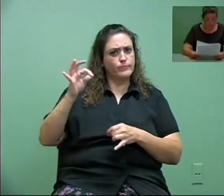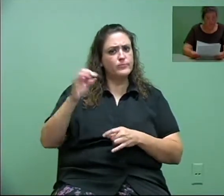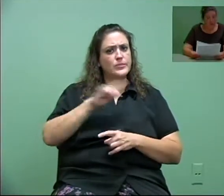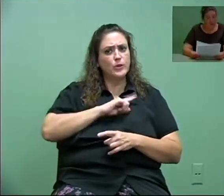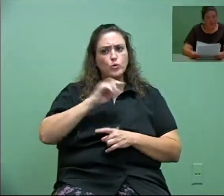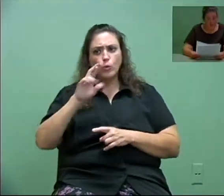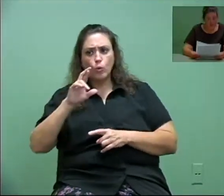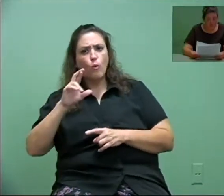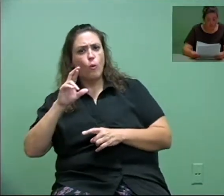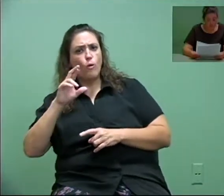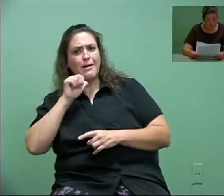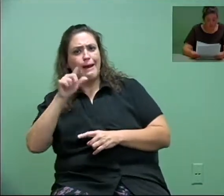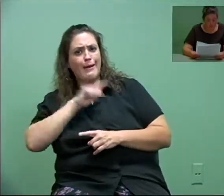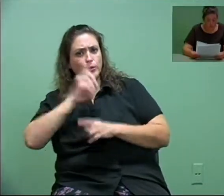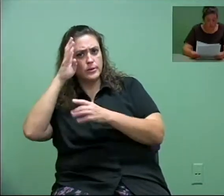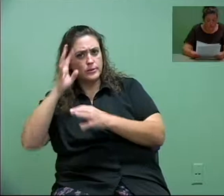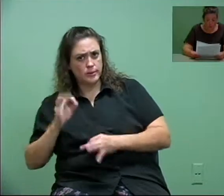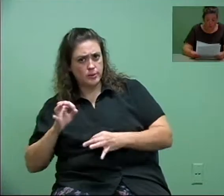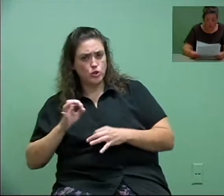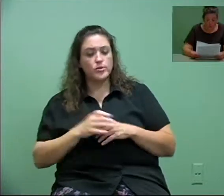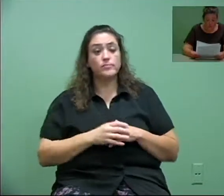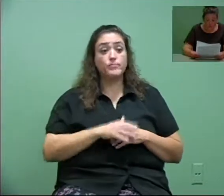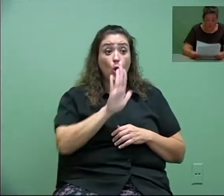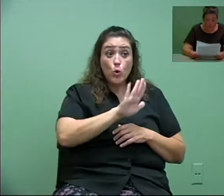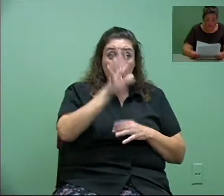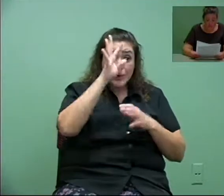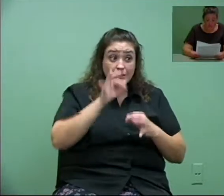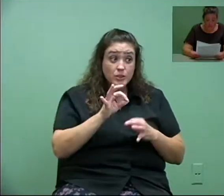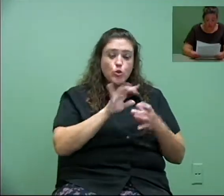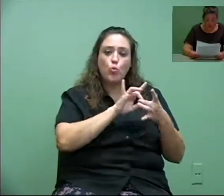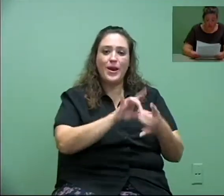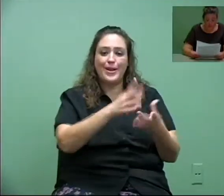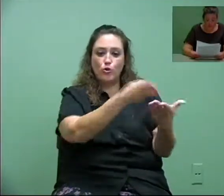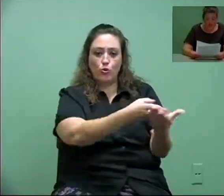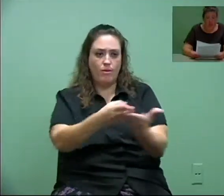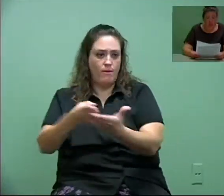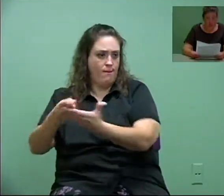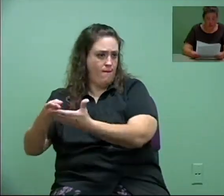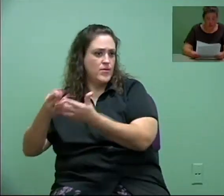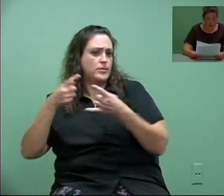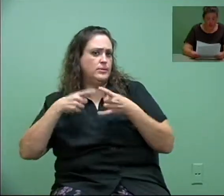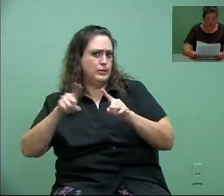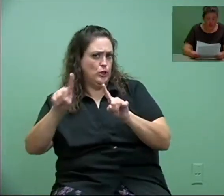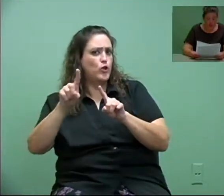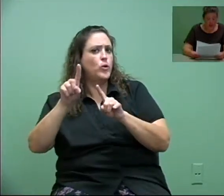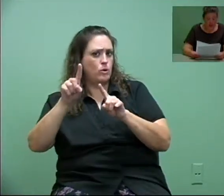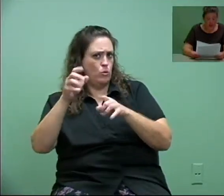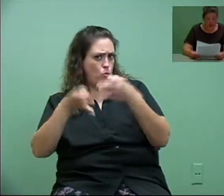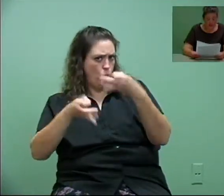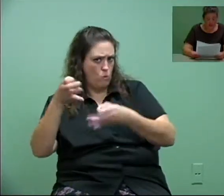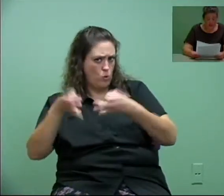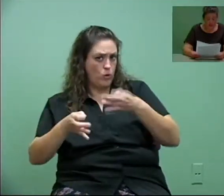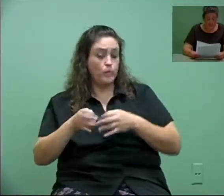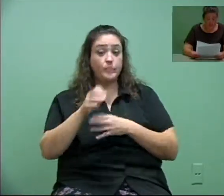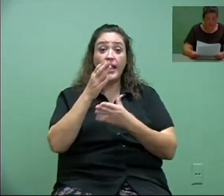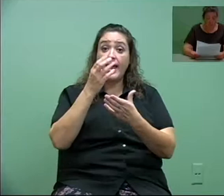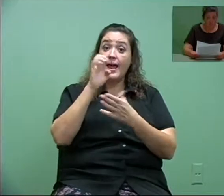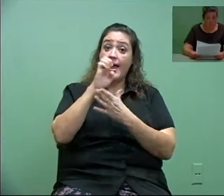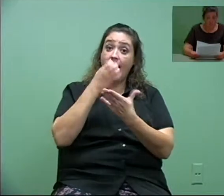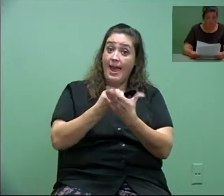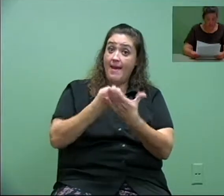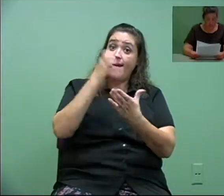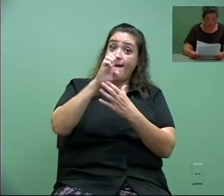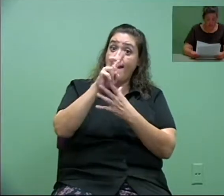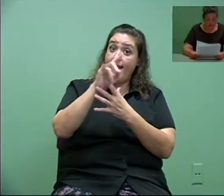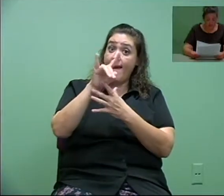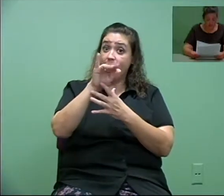court. Evidence includes what the witness said while they were testifying under oath and any exhibits